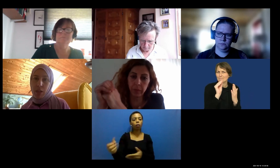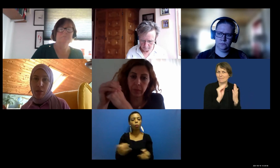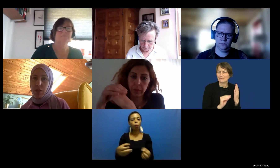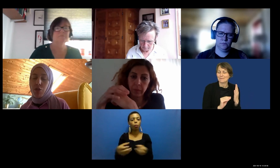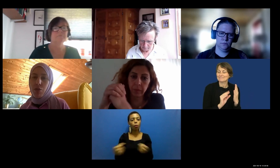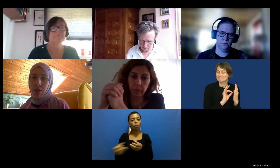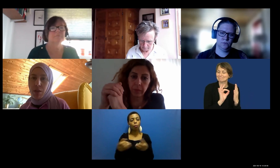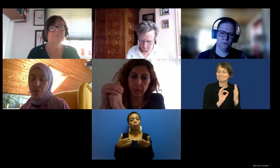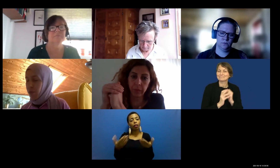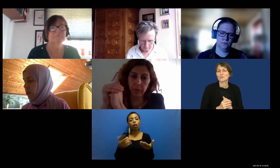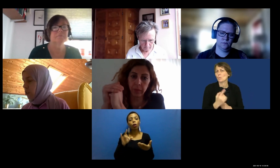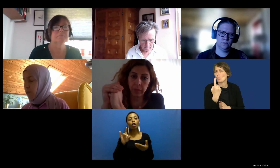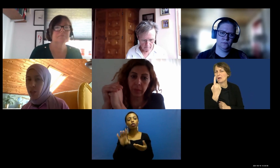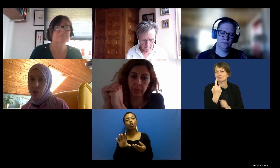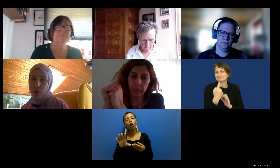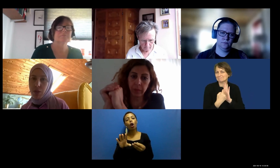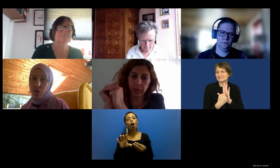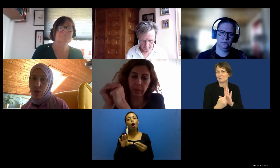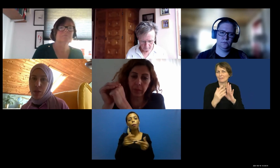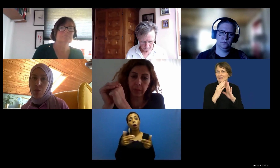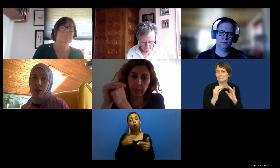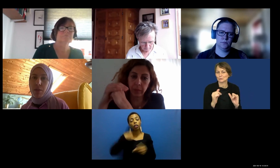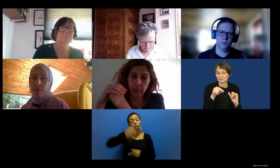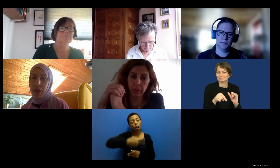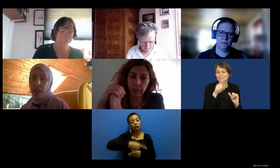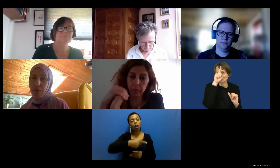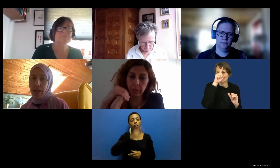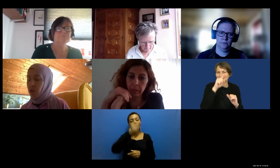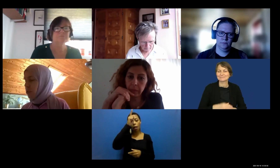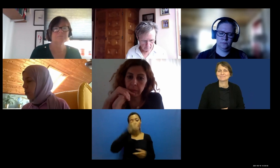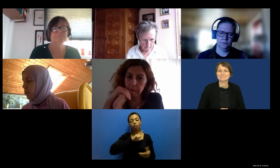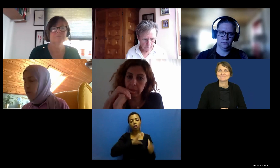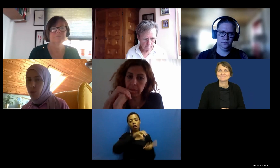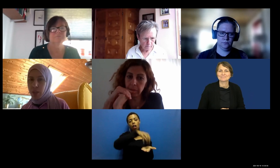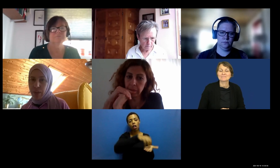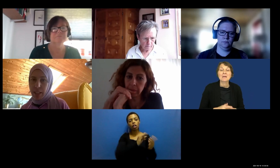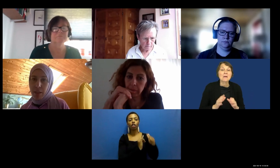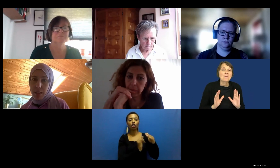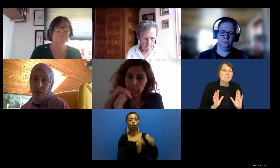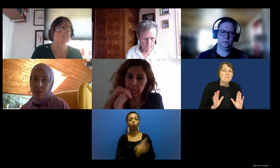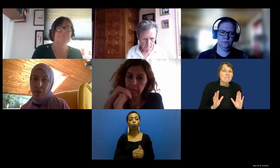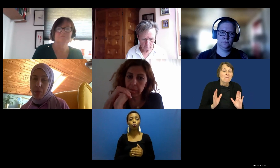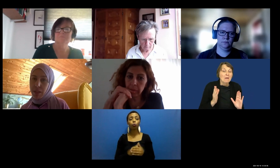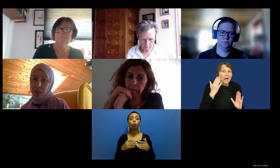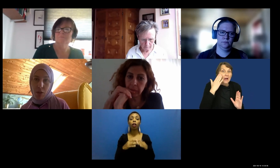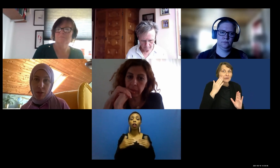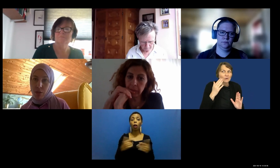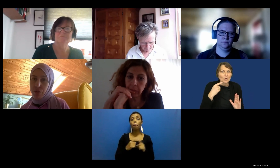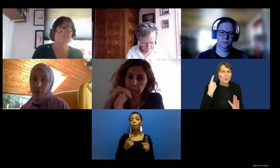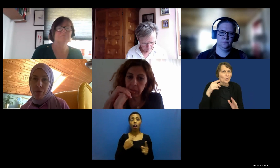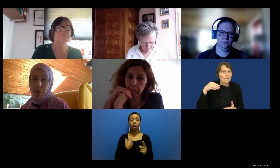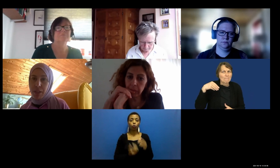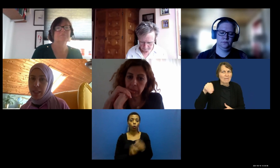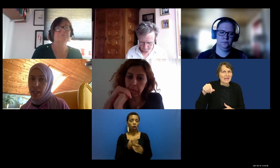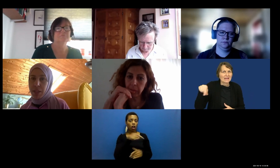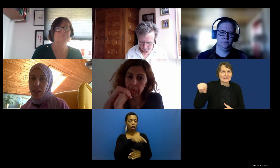one institute in Germany who is doing this work. I don't know who is funding this. Maybe it's also